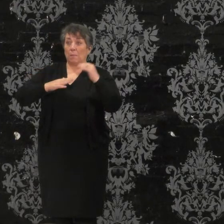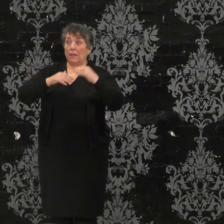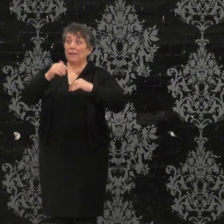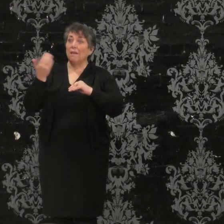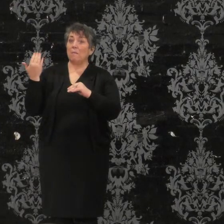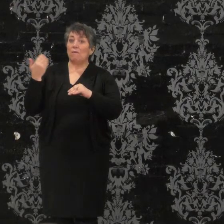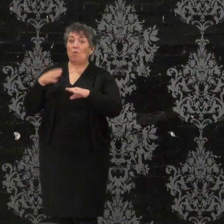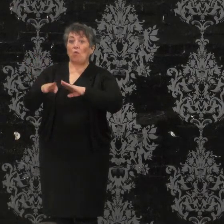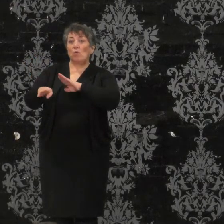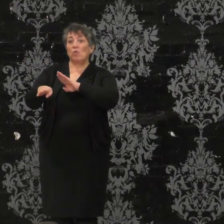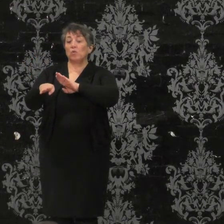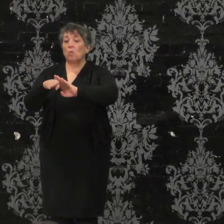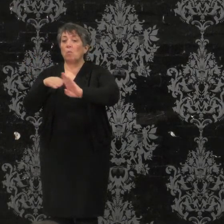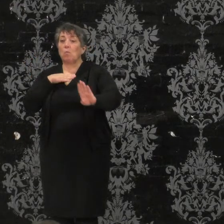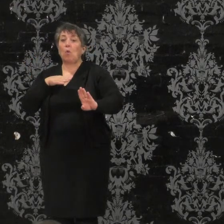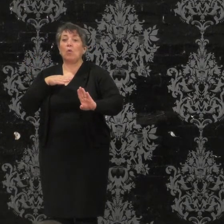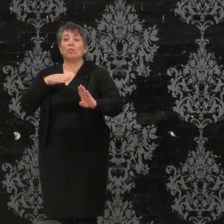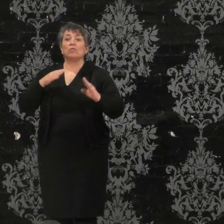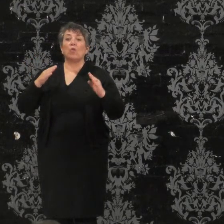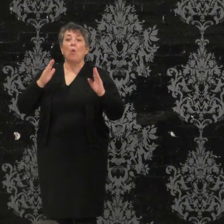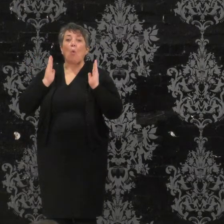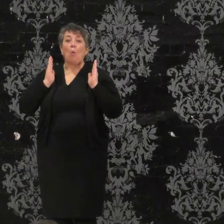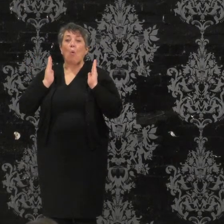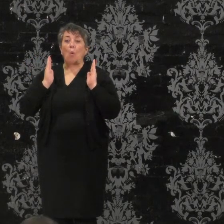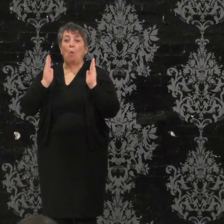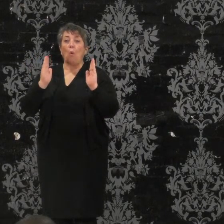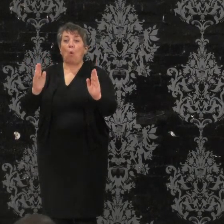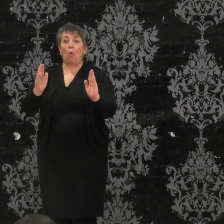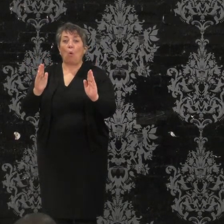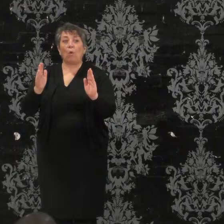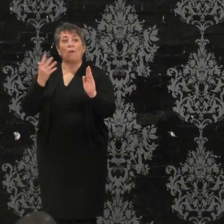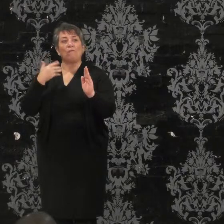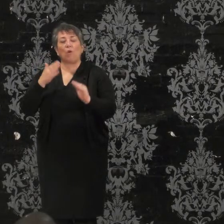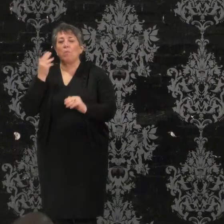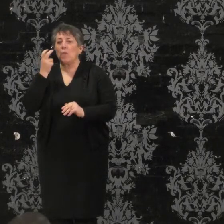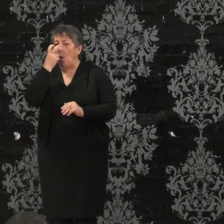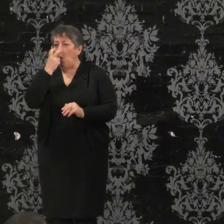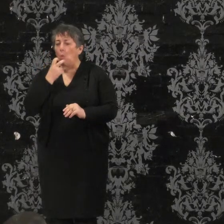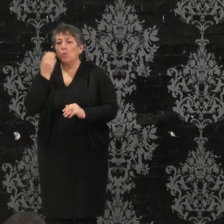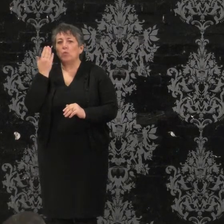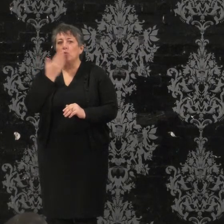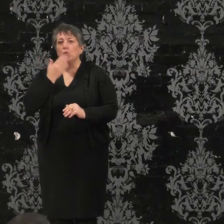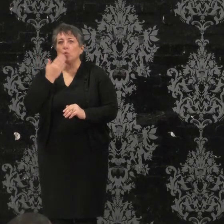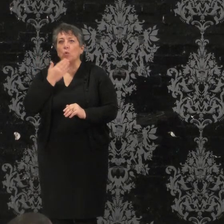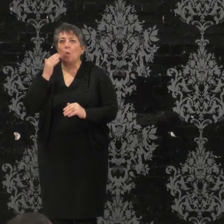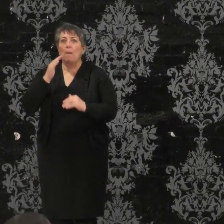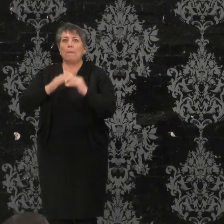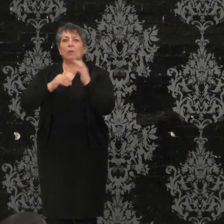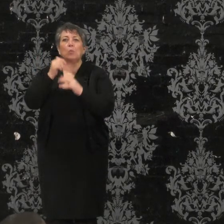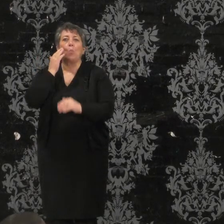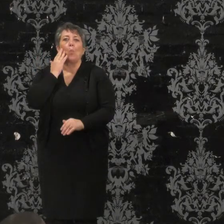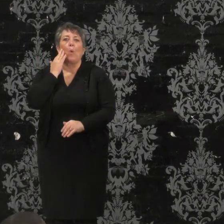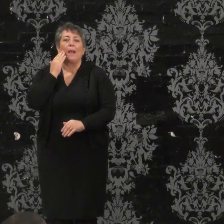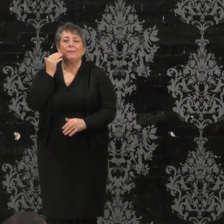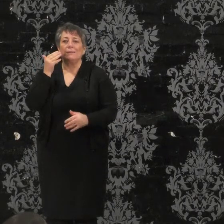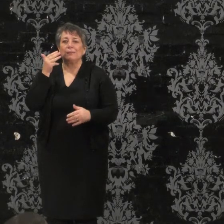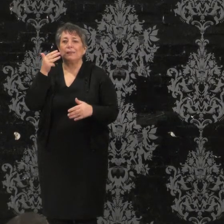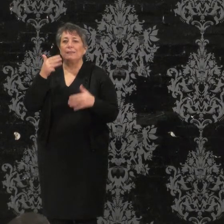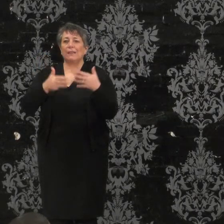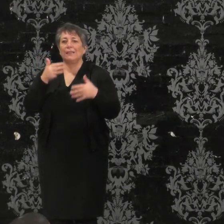hall of Lillian Bayliss Old School, which is on this site. Some of you here might remember it. It was built in the 1960s and